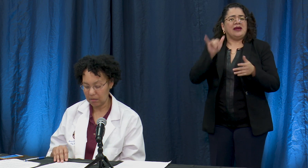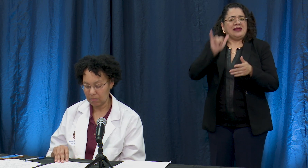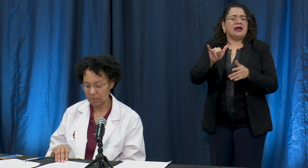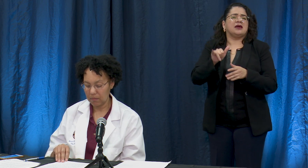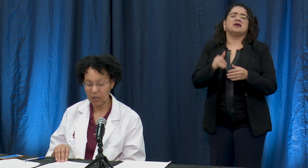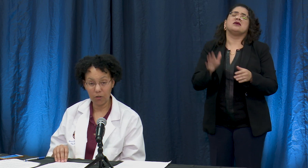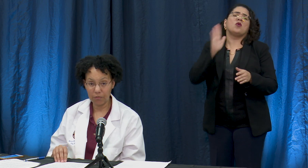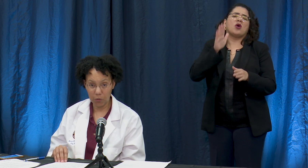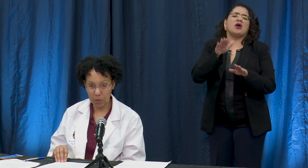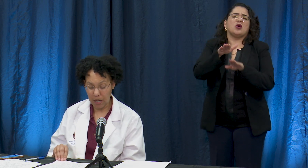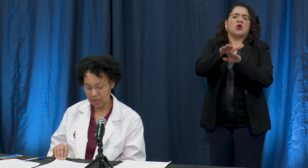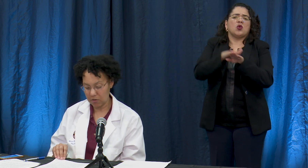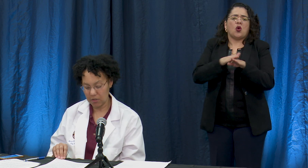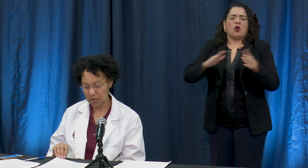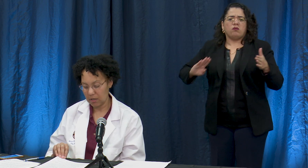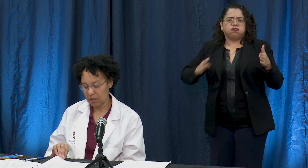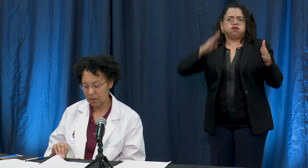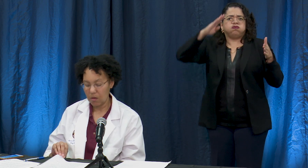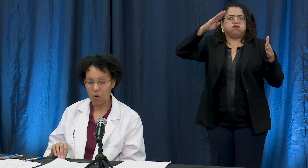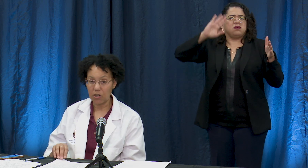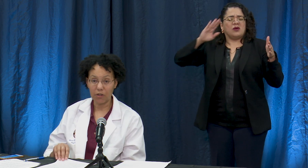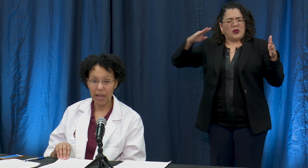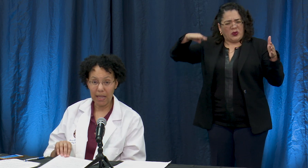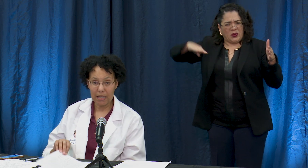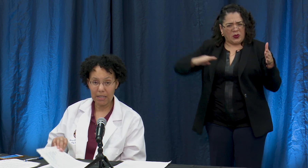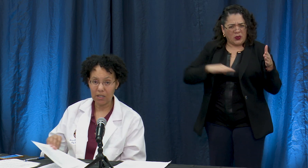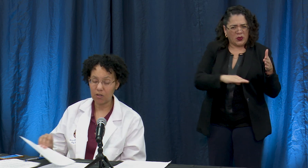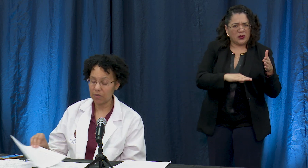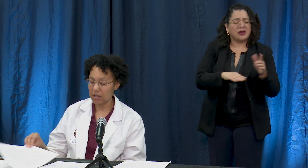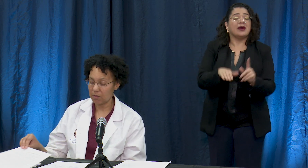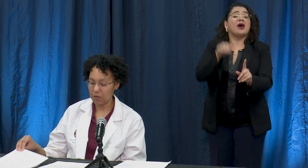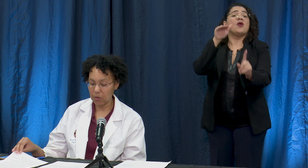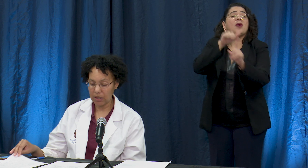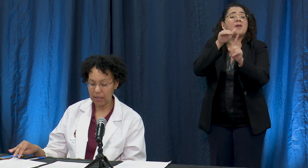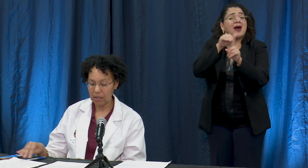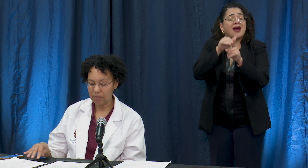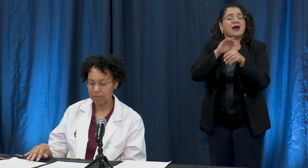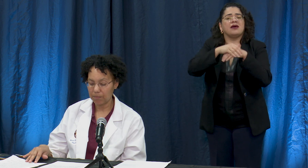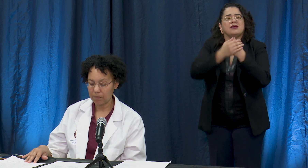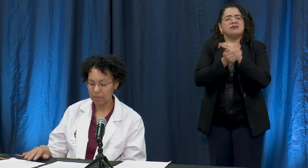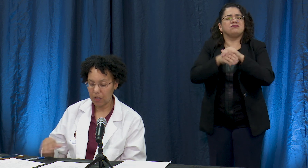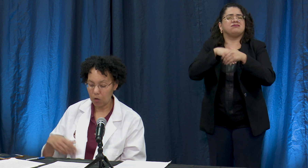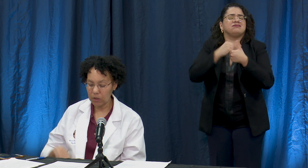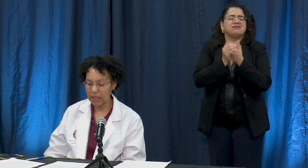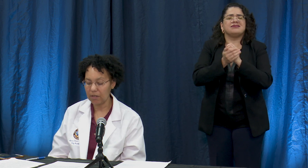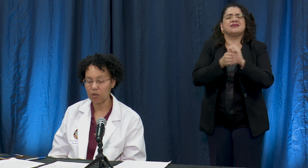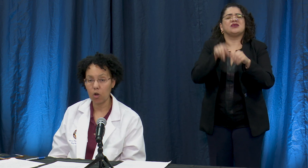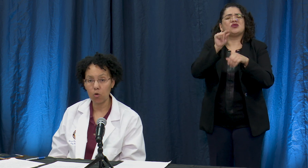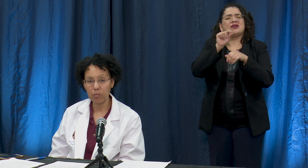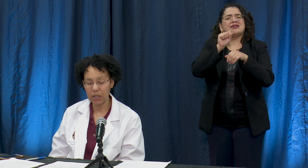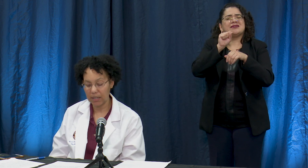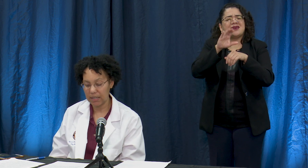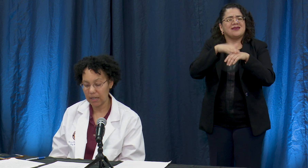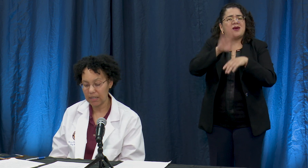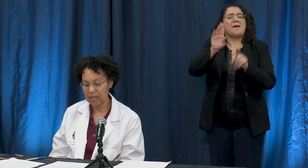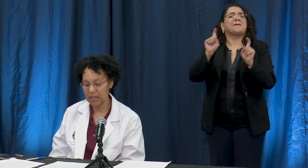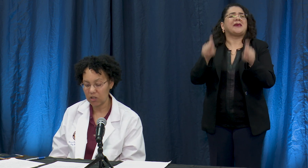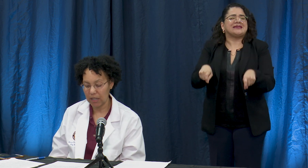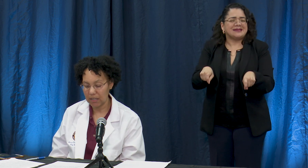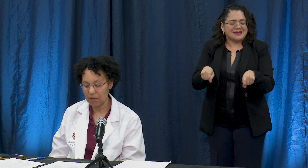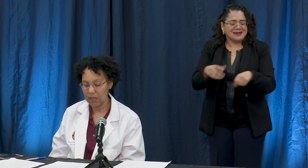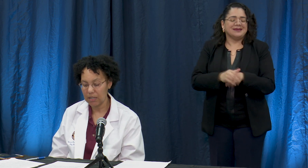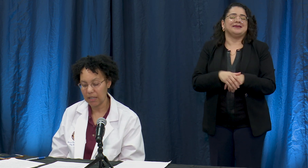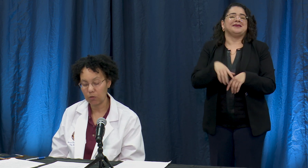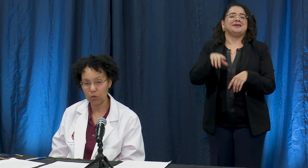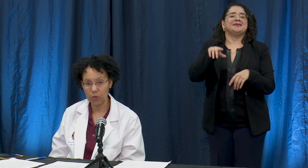COVID-19. Here are a few reminders. Wash your hands and surfaces frequently. Only leave your home to conduct